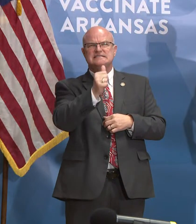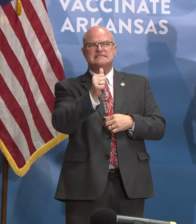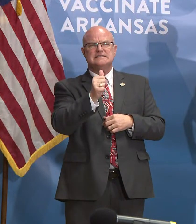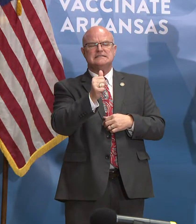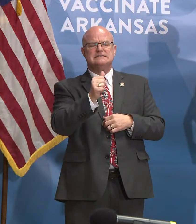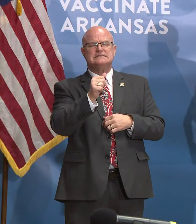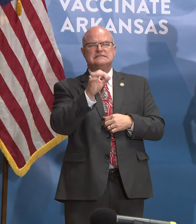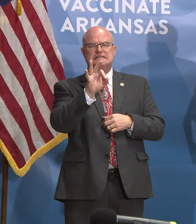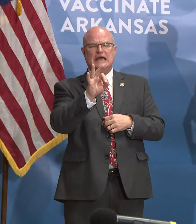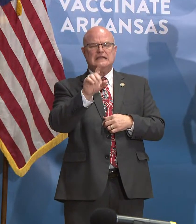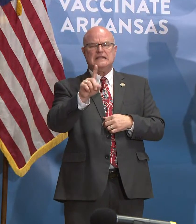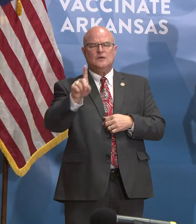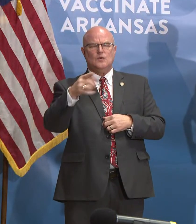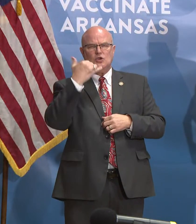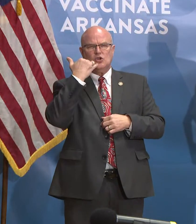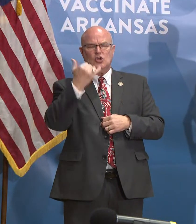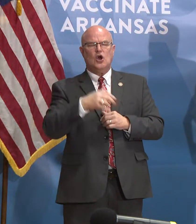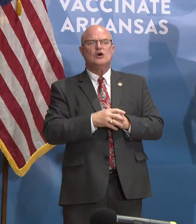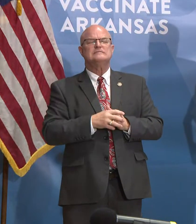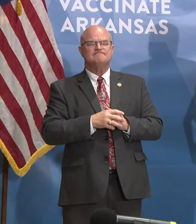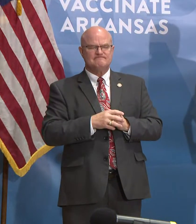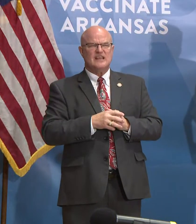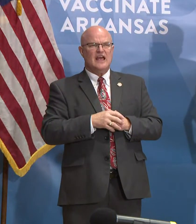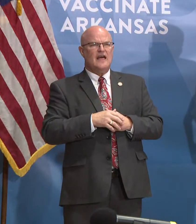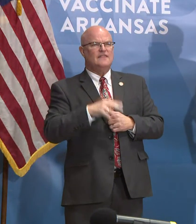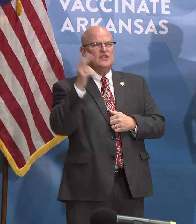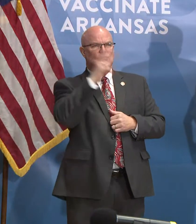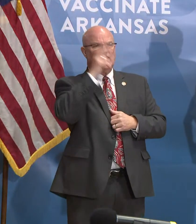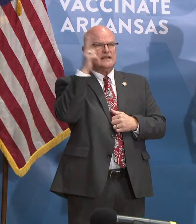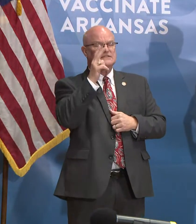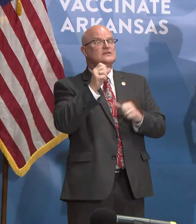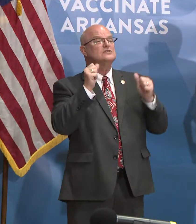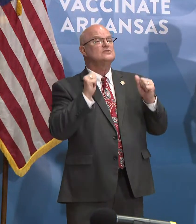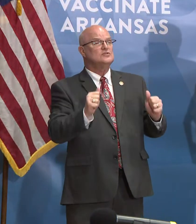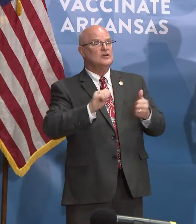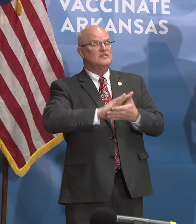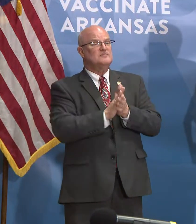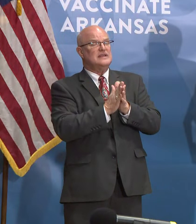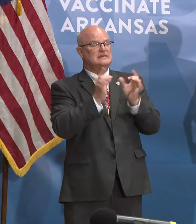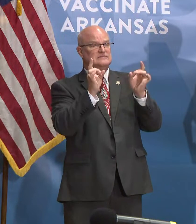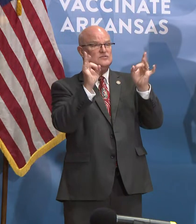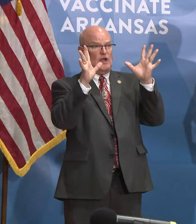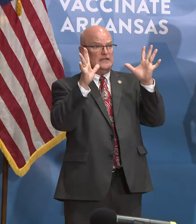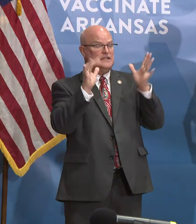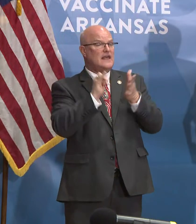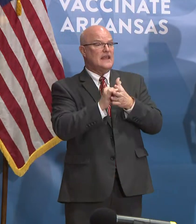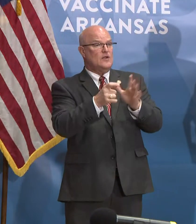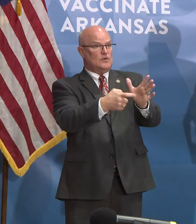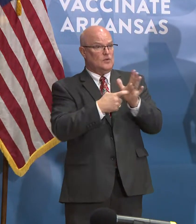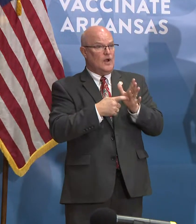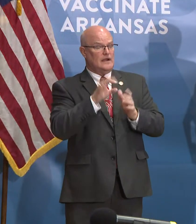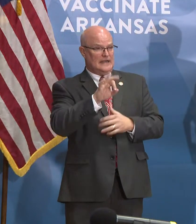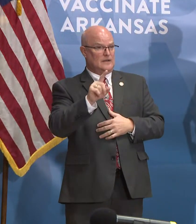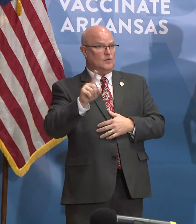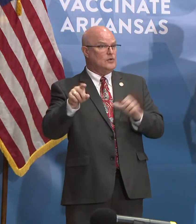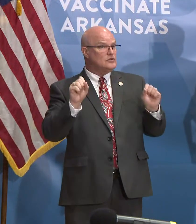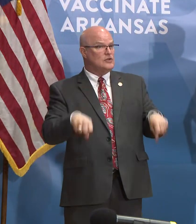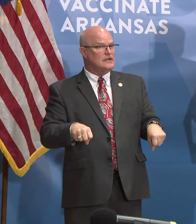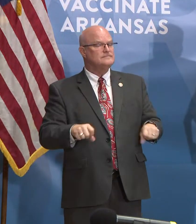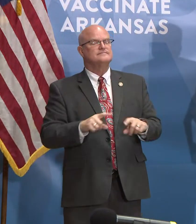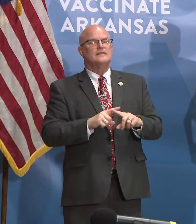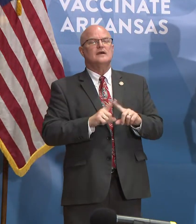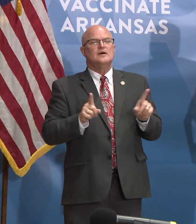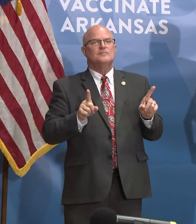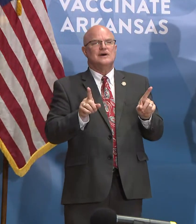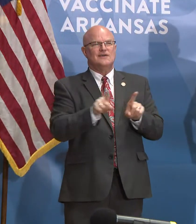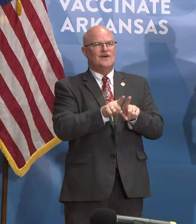of a 911 call, their recklessness very quickly could have turned into a tragedy that would have required 911.